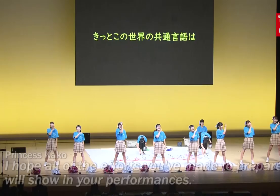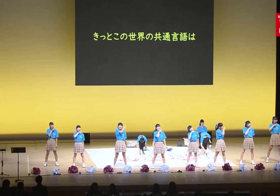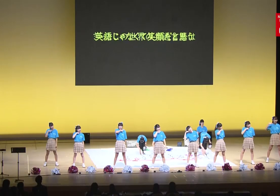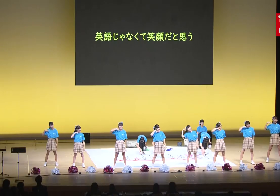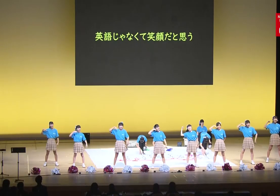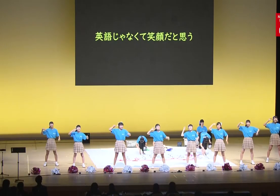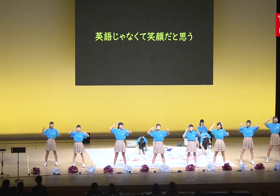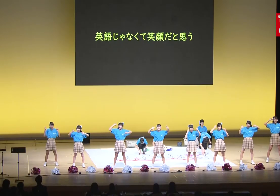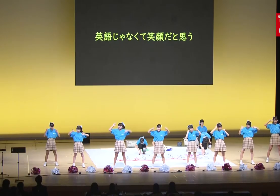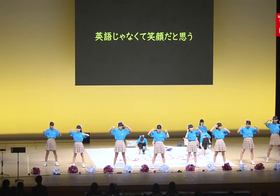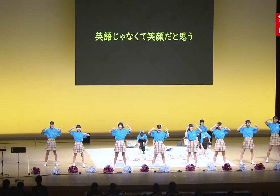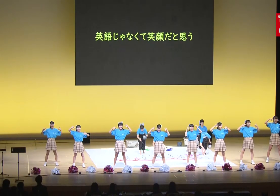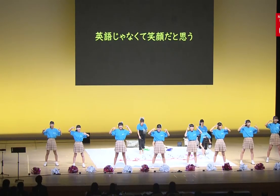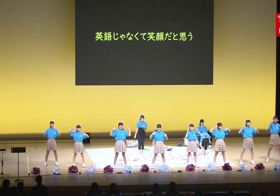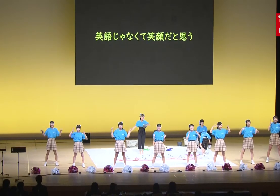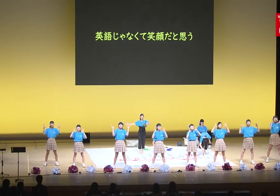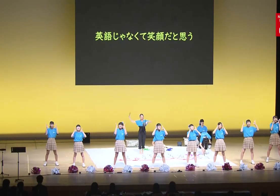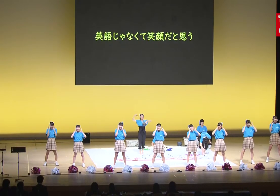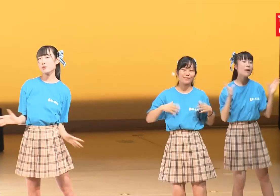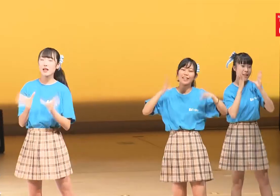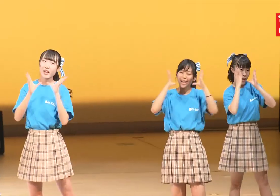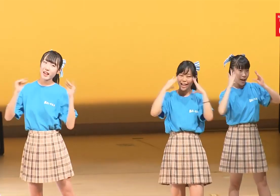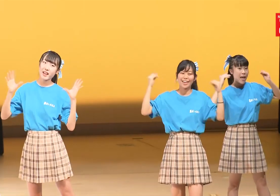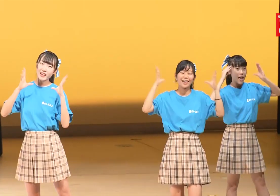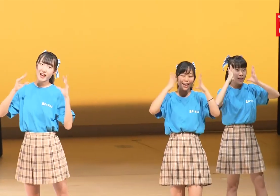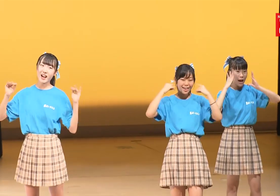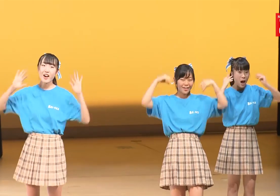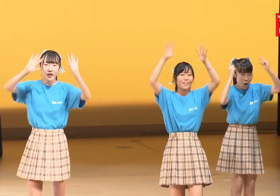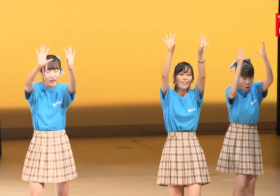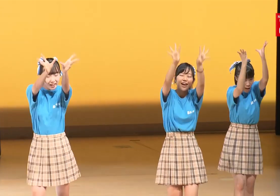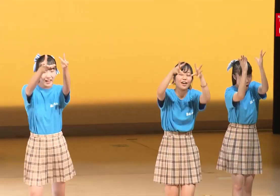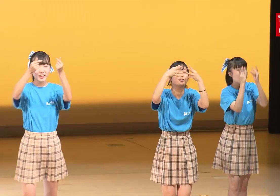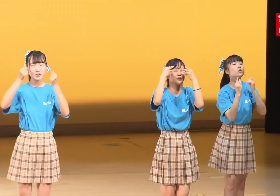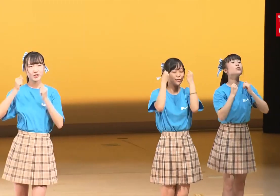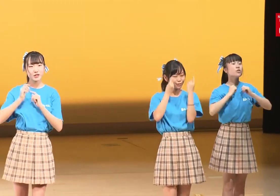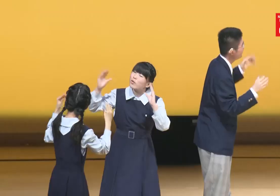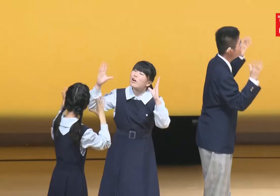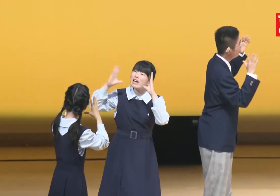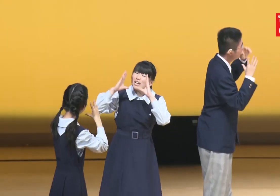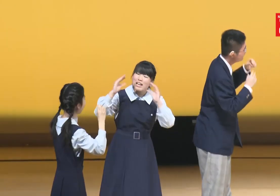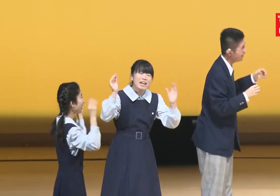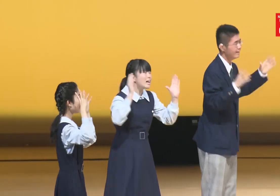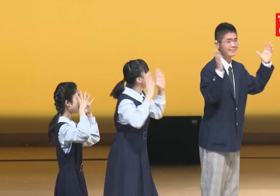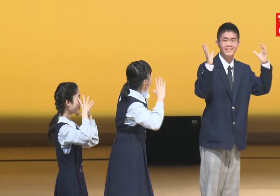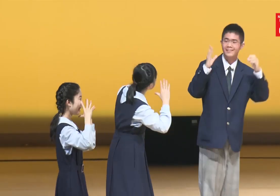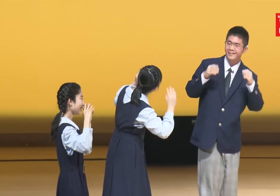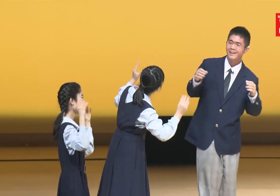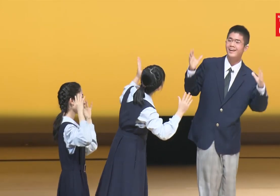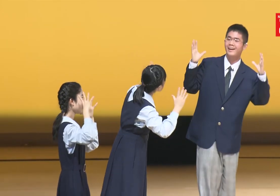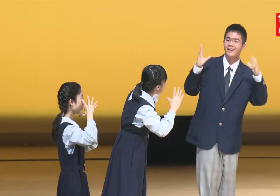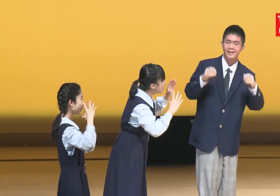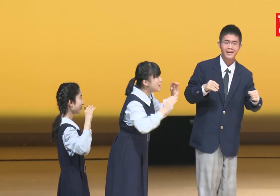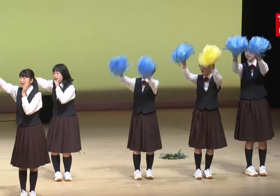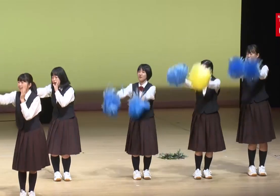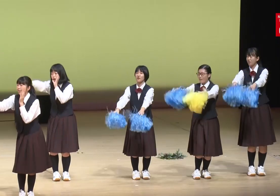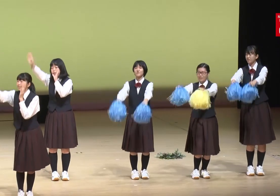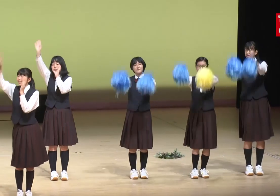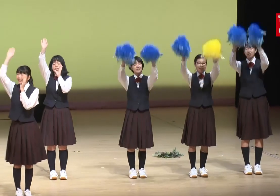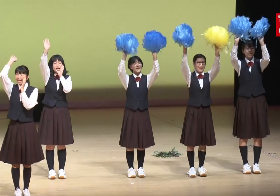High school students competed by using sign language in theatrical and dance performances. Princess Kako, her sister Mako